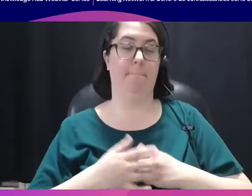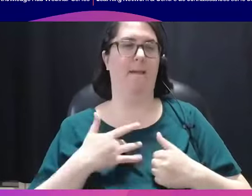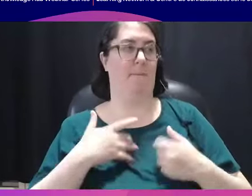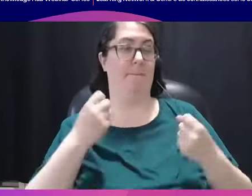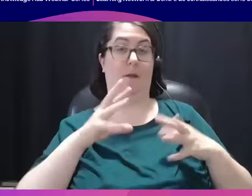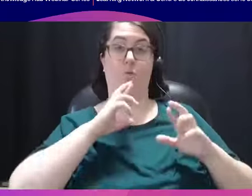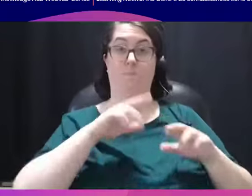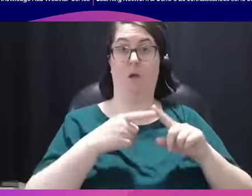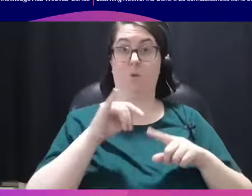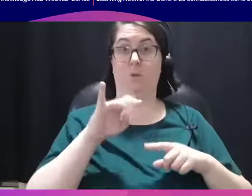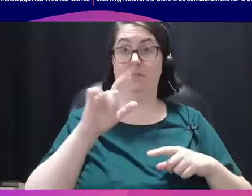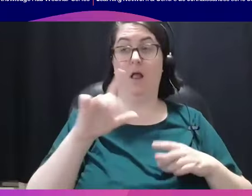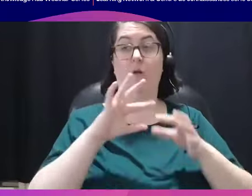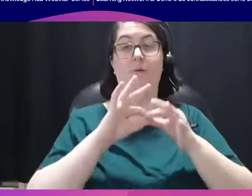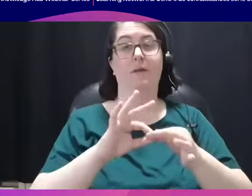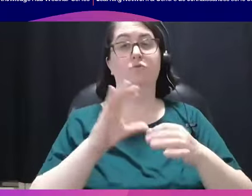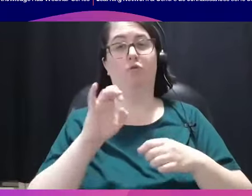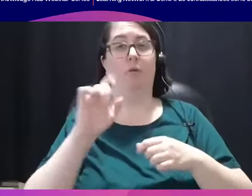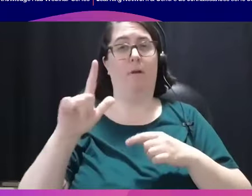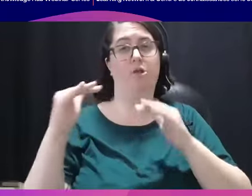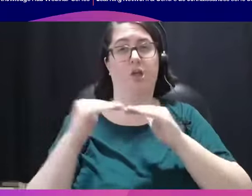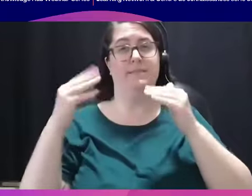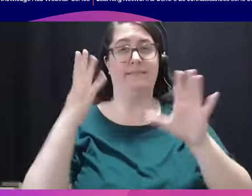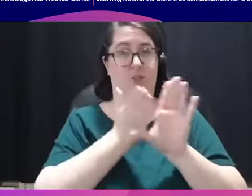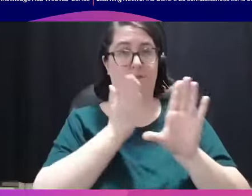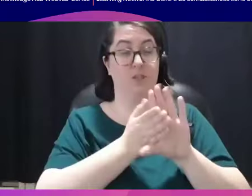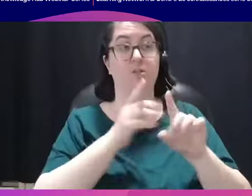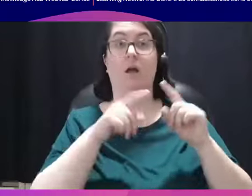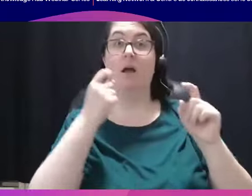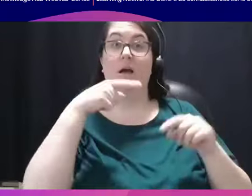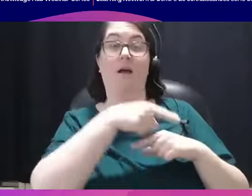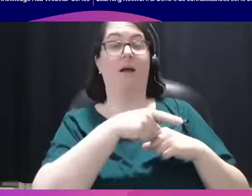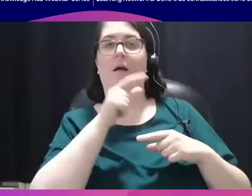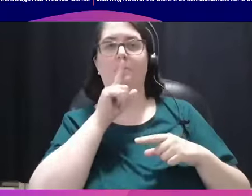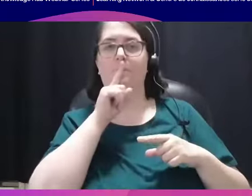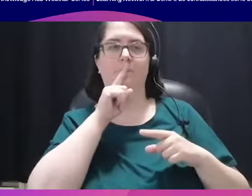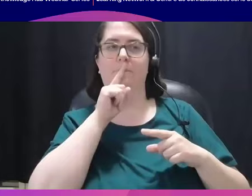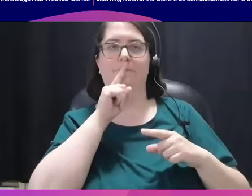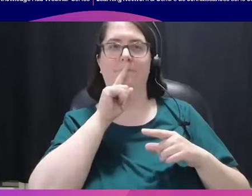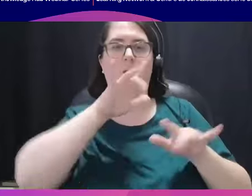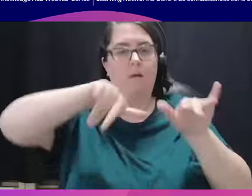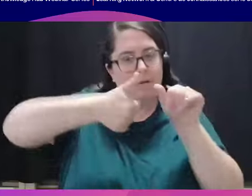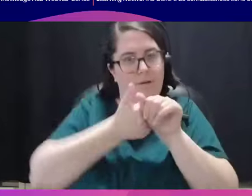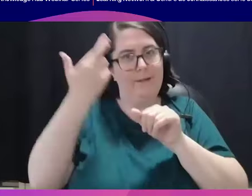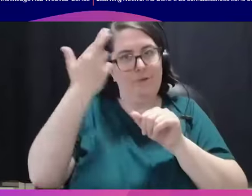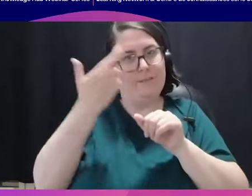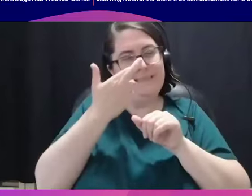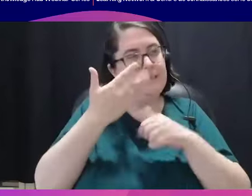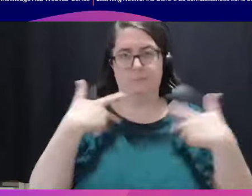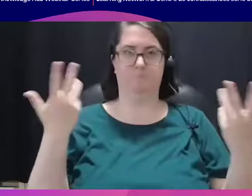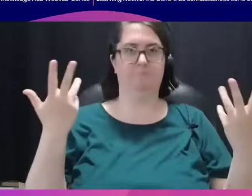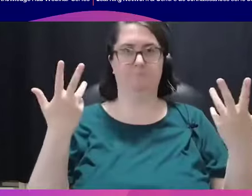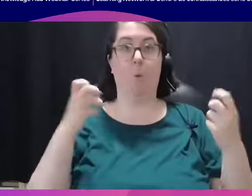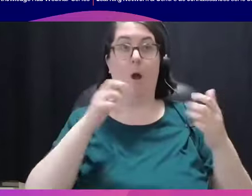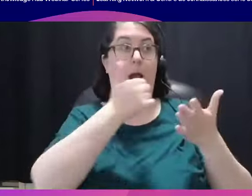have been criminal justice interventions, which don't actually address the root of the problem or help them move